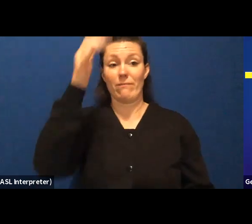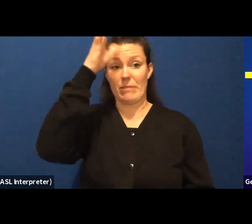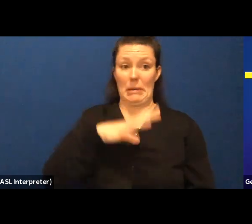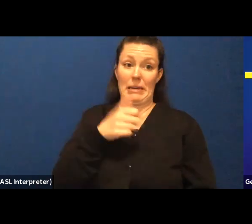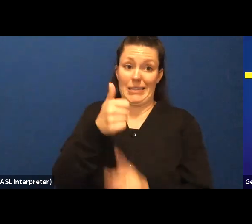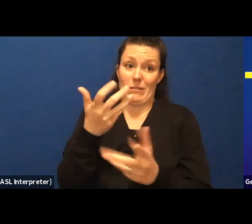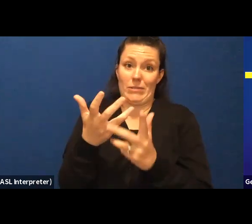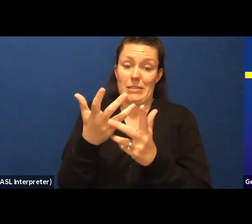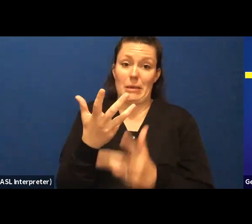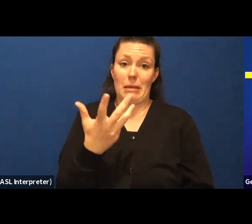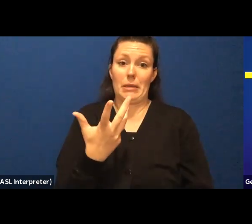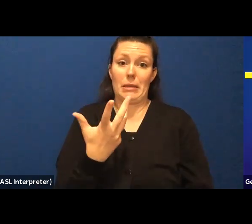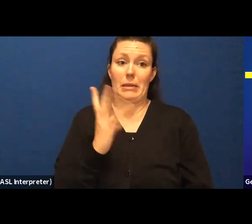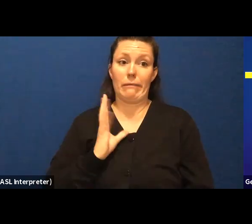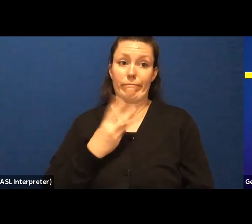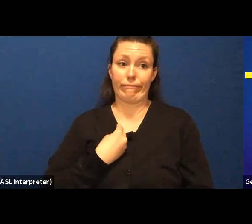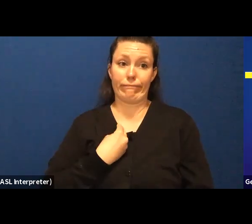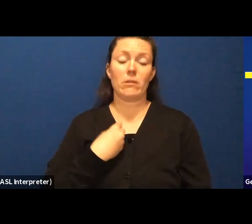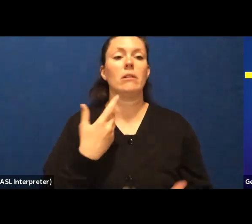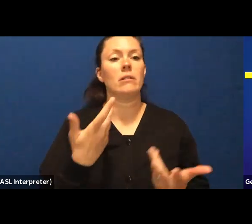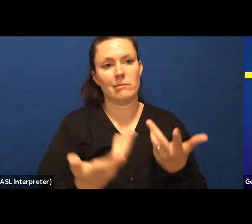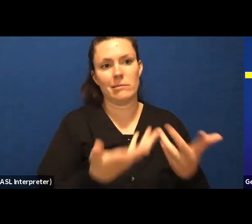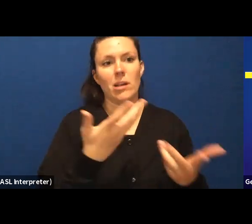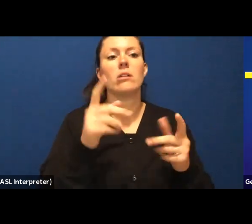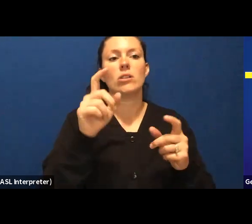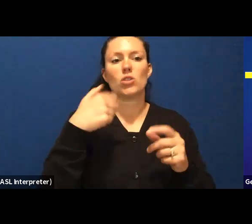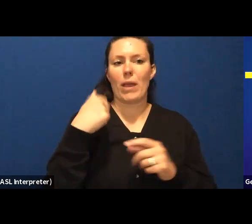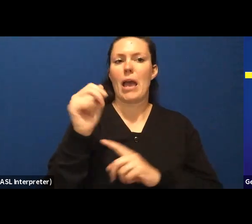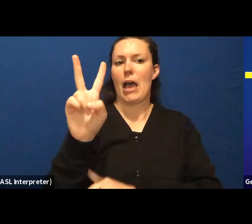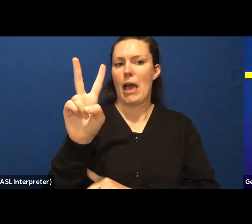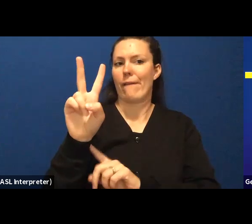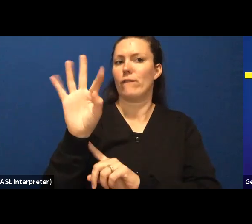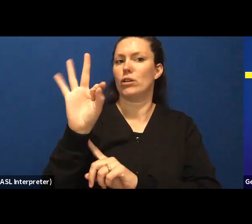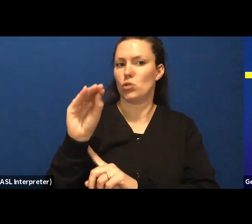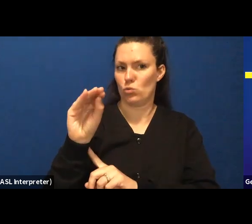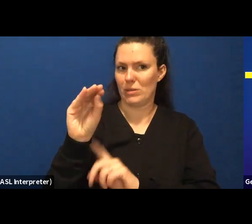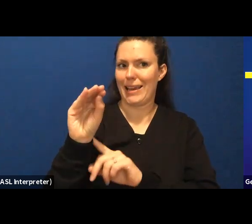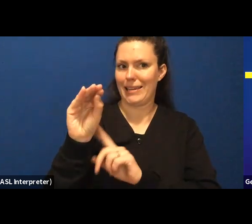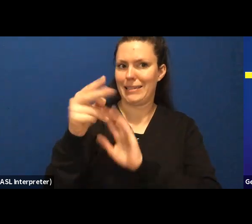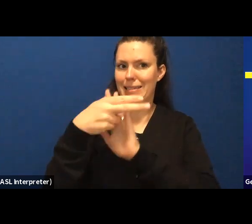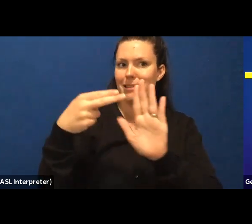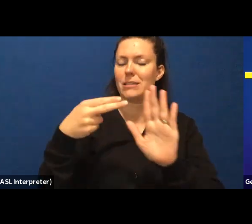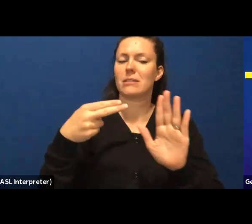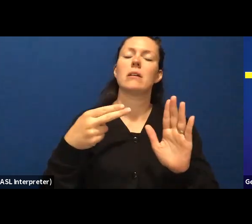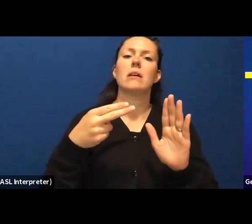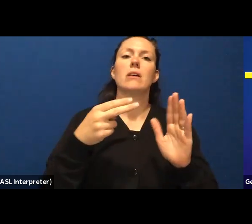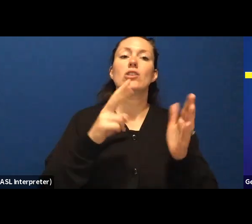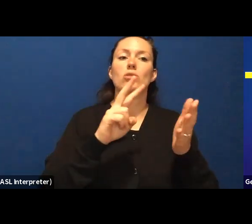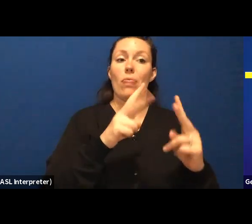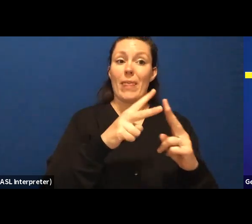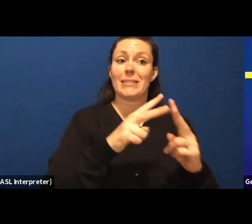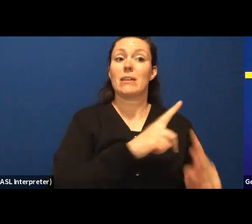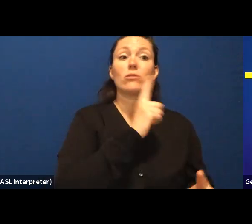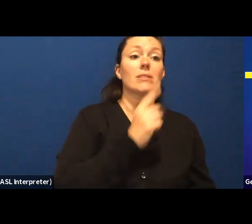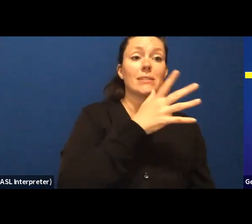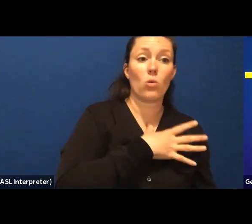So those are the main barriers that we have. Basically, the 290s, lack of shelter because it's either for families, single women, but we don't have a